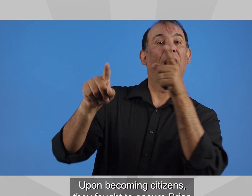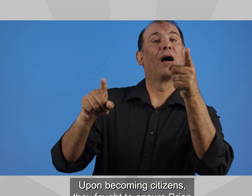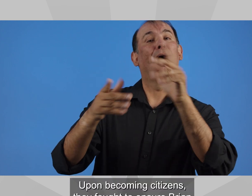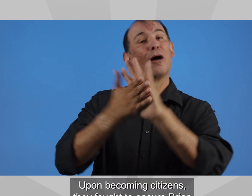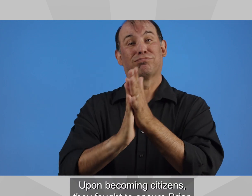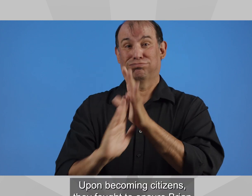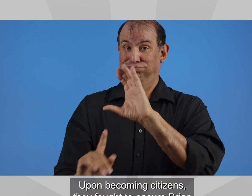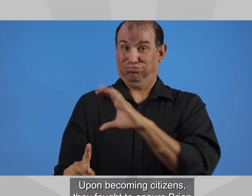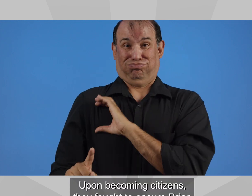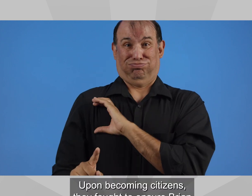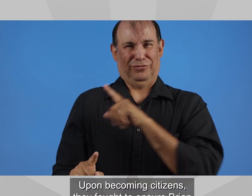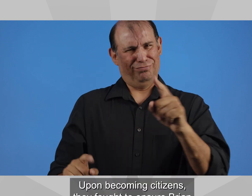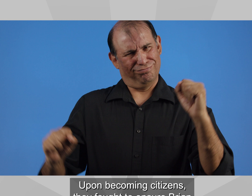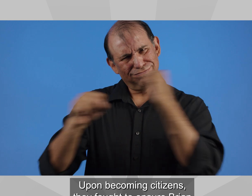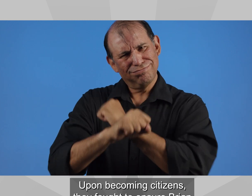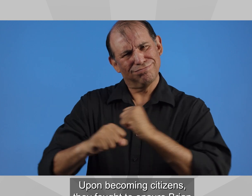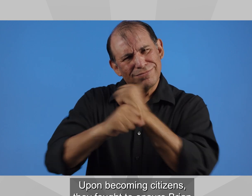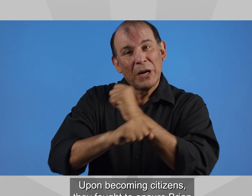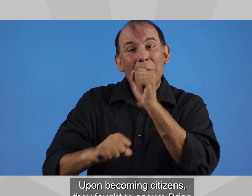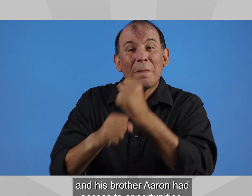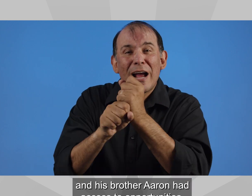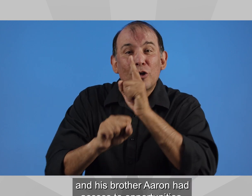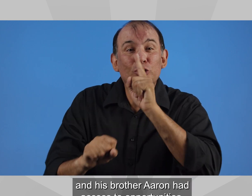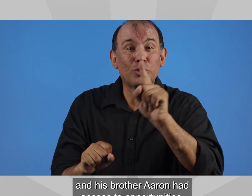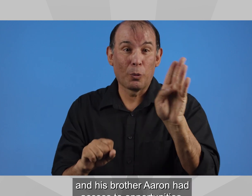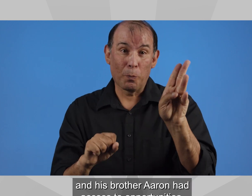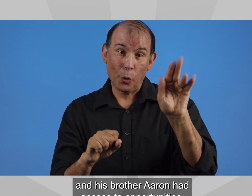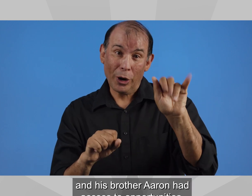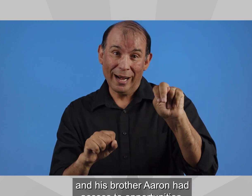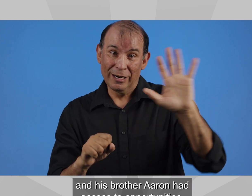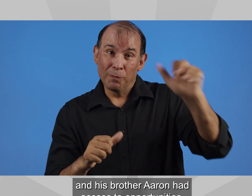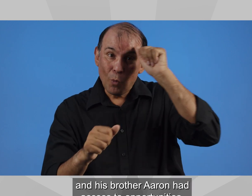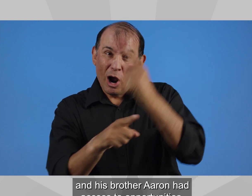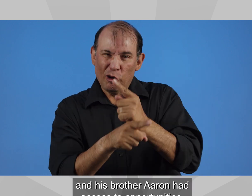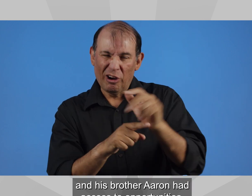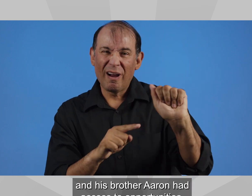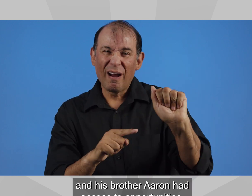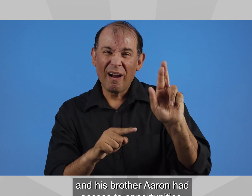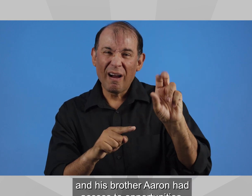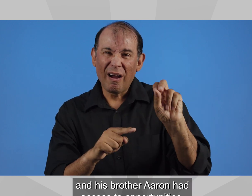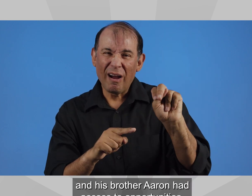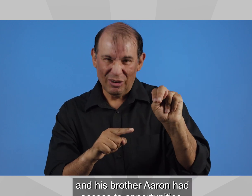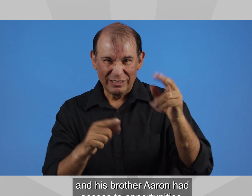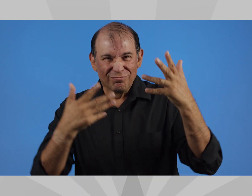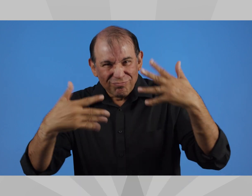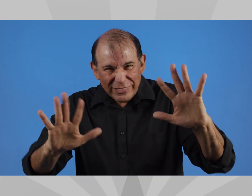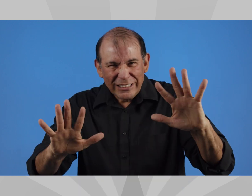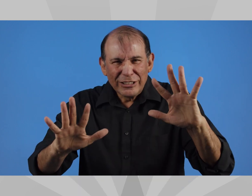Upon becoming citizens, they fought to ensure Brian and his brother Aaron had access to